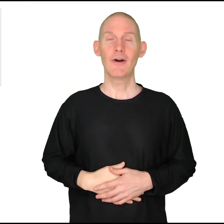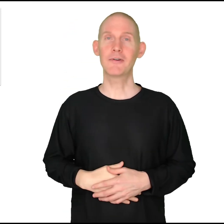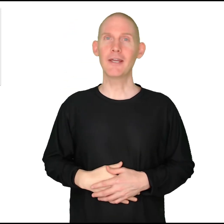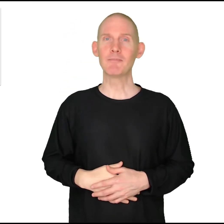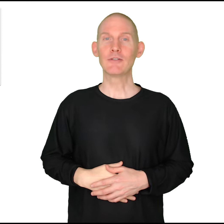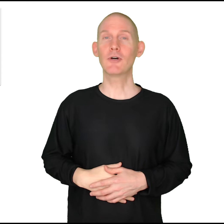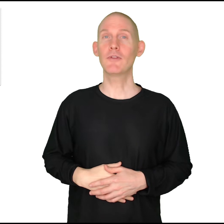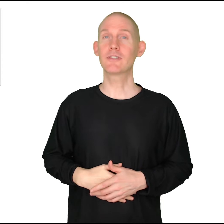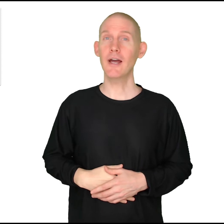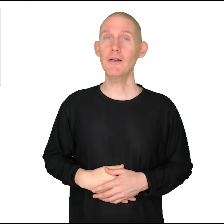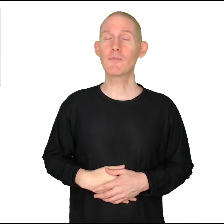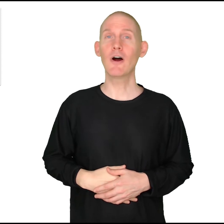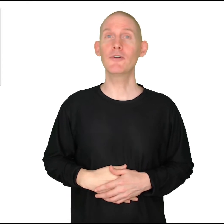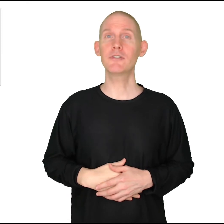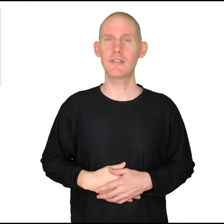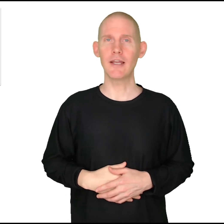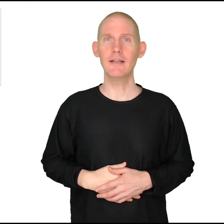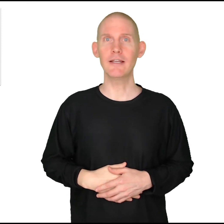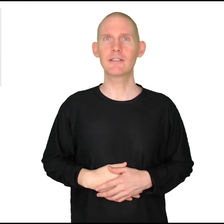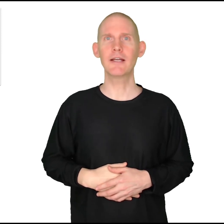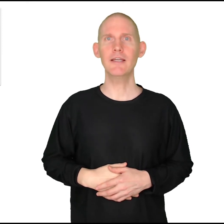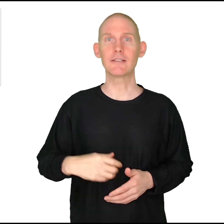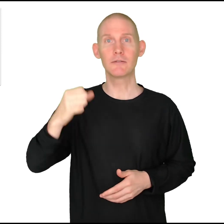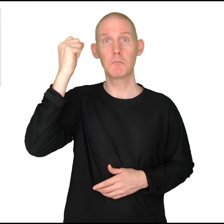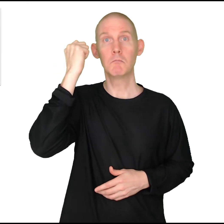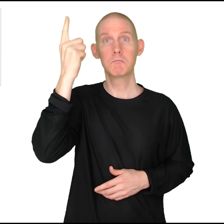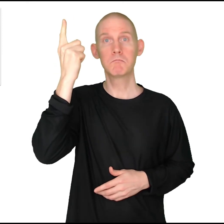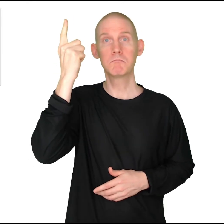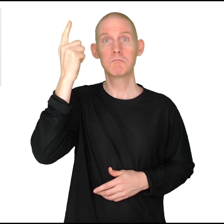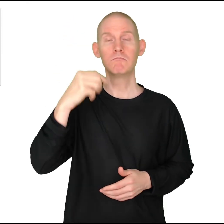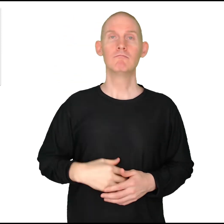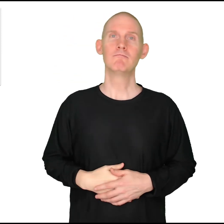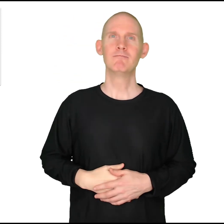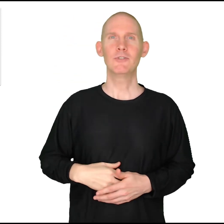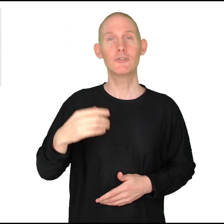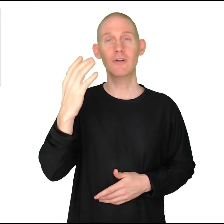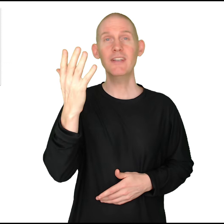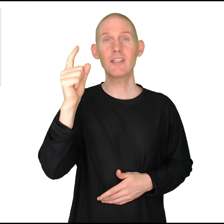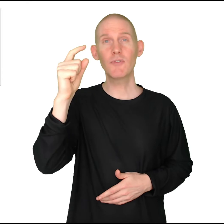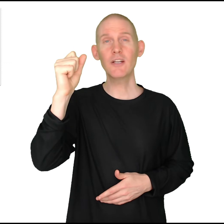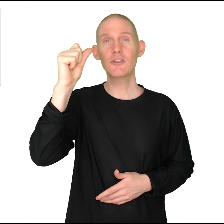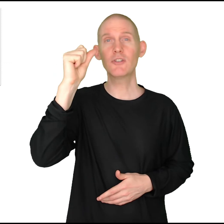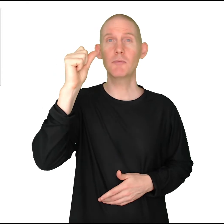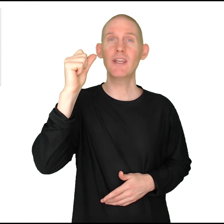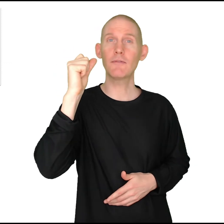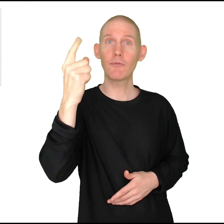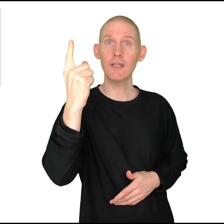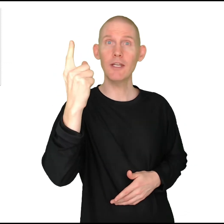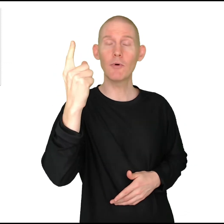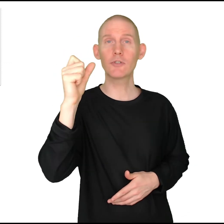Okay, so the sign for understand is like this. Use your index finger and you're just making a flicking motion